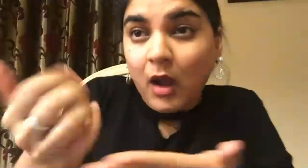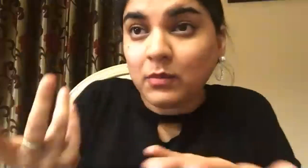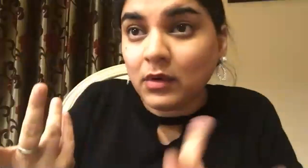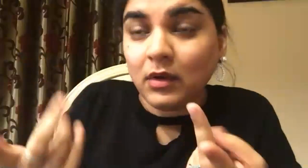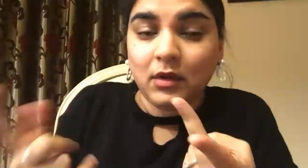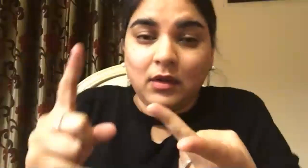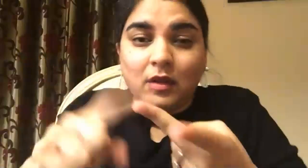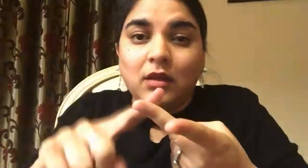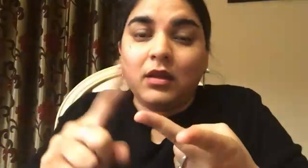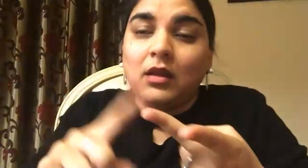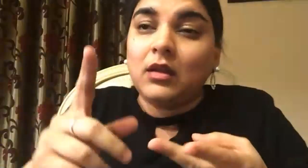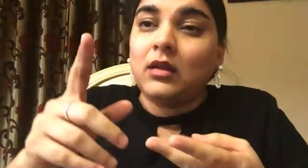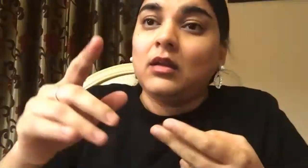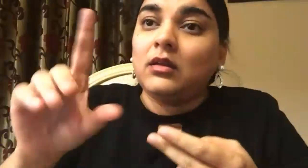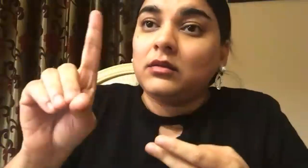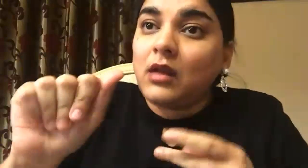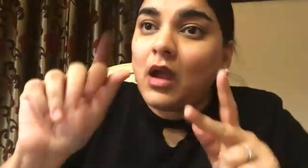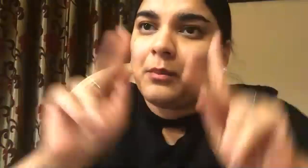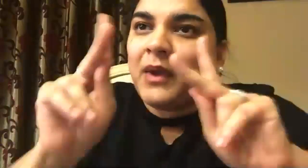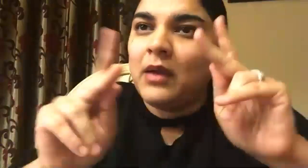Transcript. transcript. Thank you.